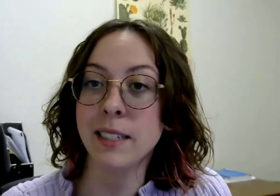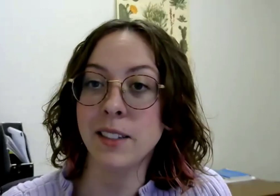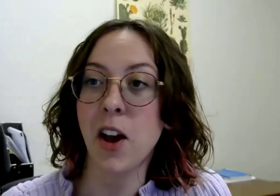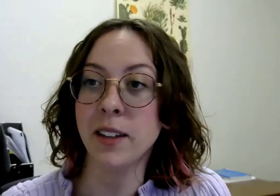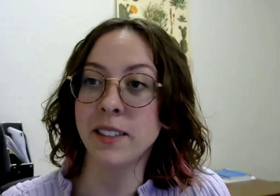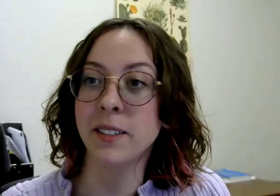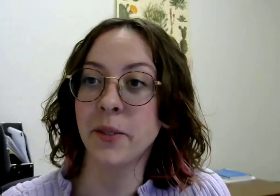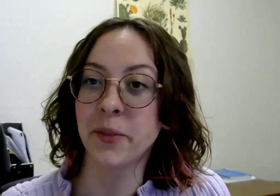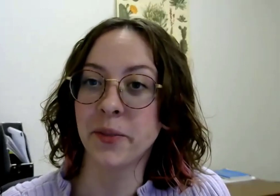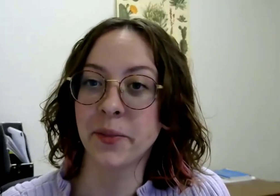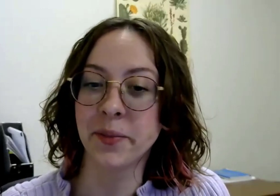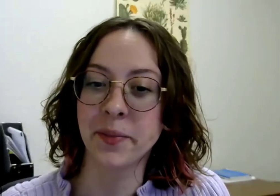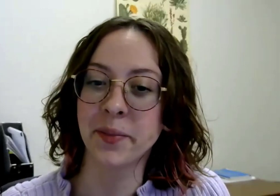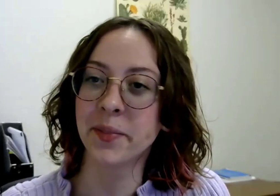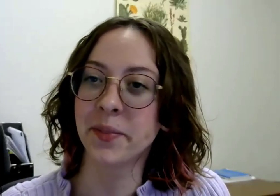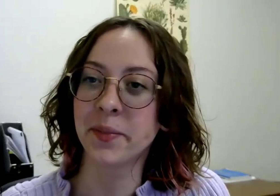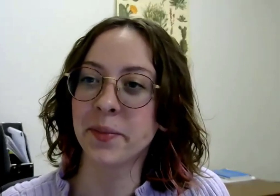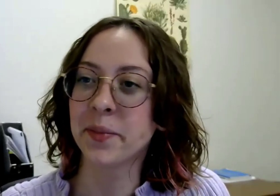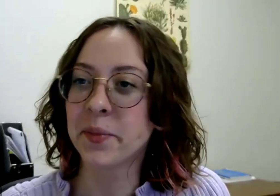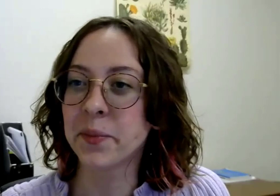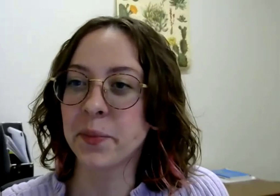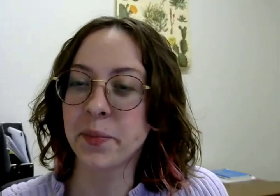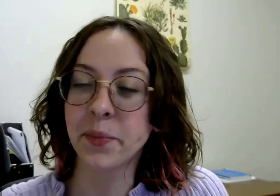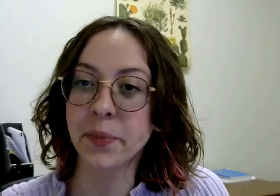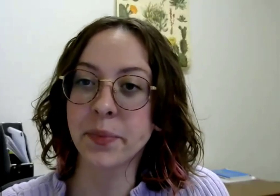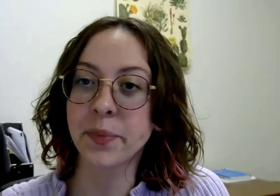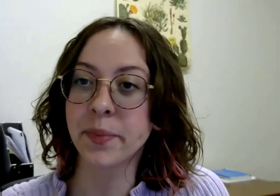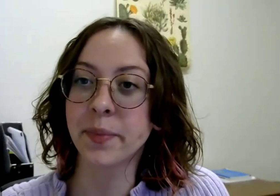Any last thoughts?